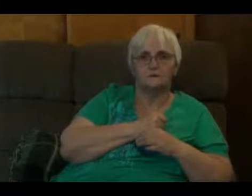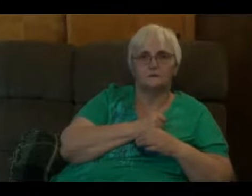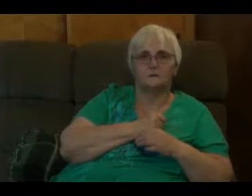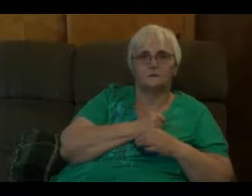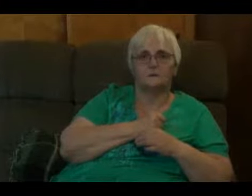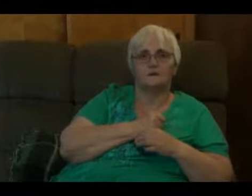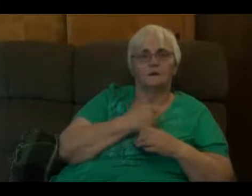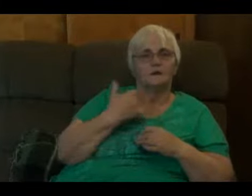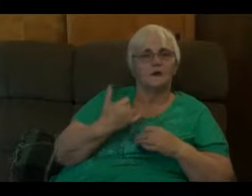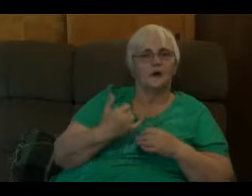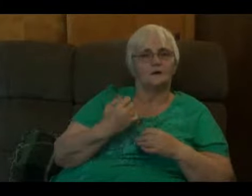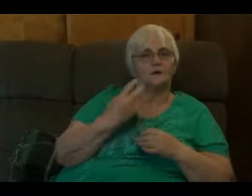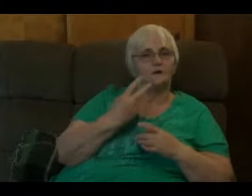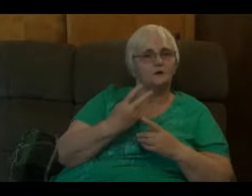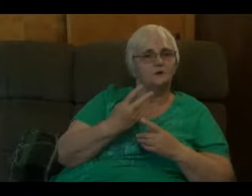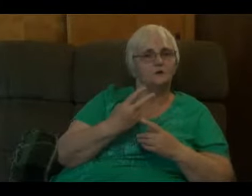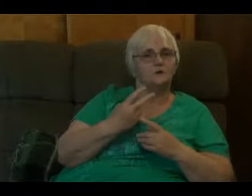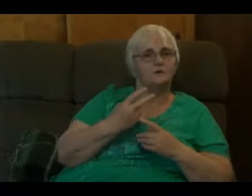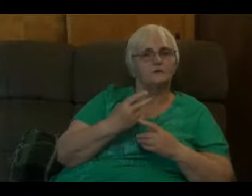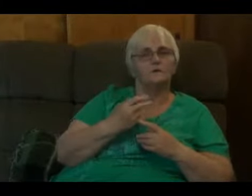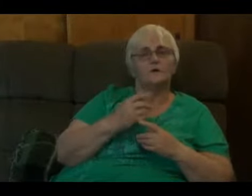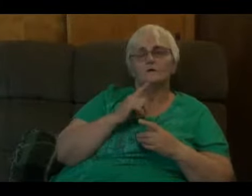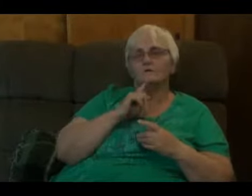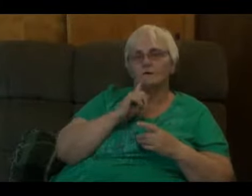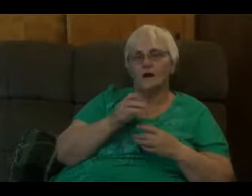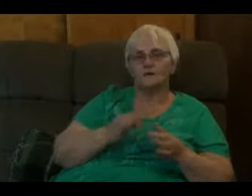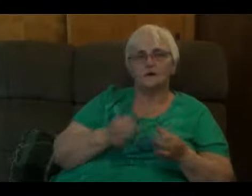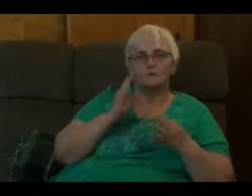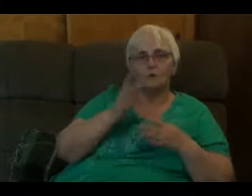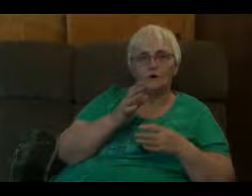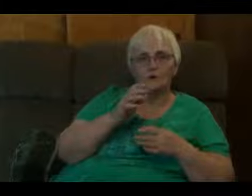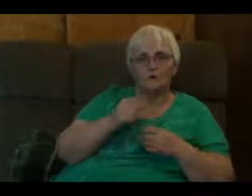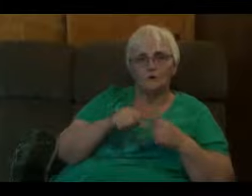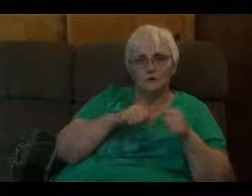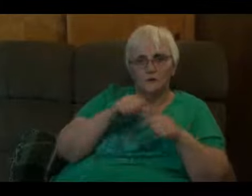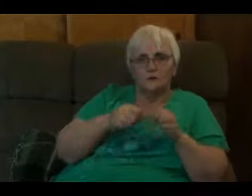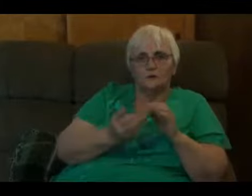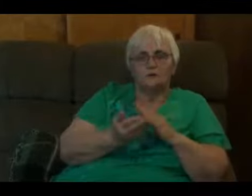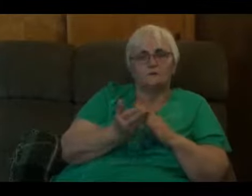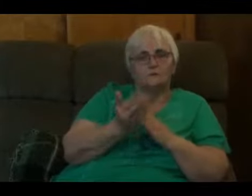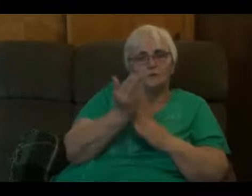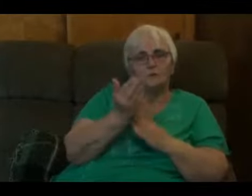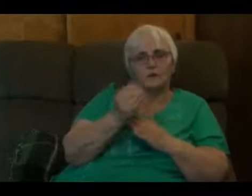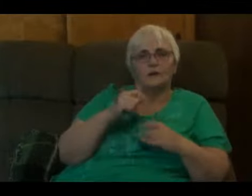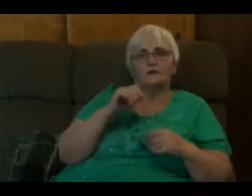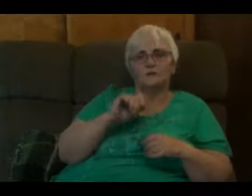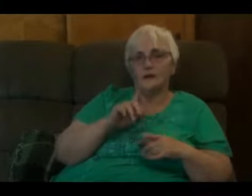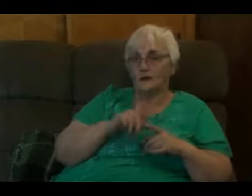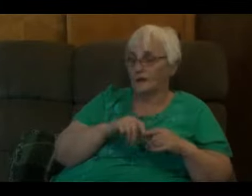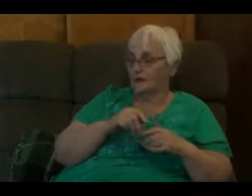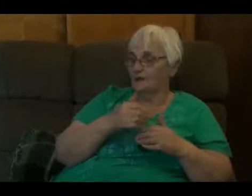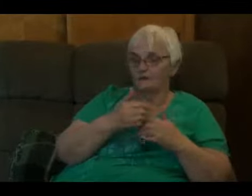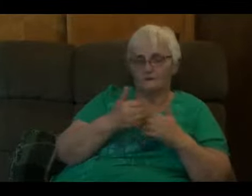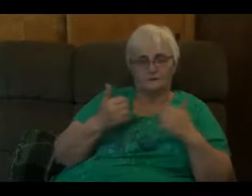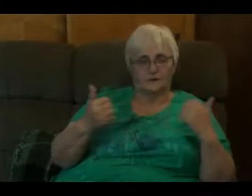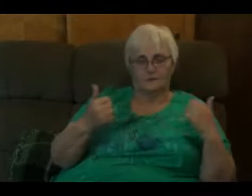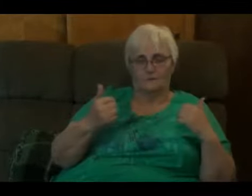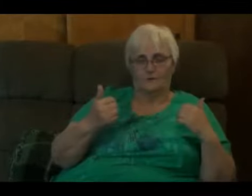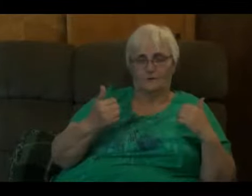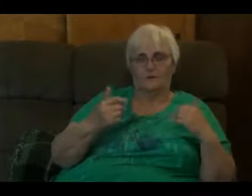Now there are two thoughts, or two facts, if you will, that go together this morning that can't be separated. Basic facts